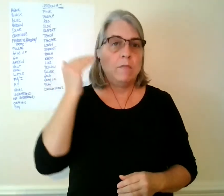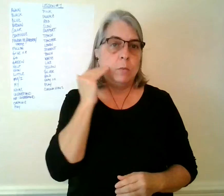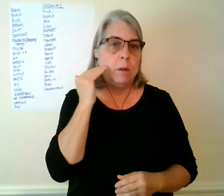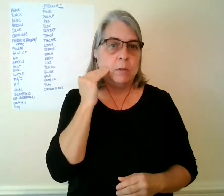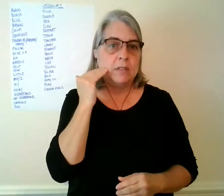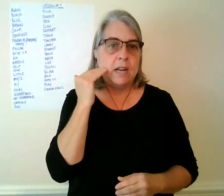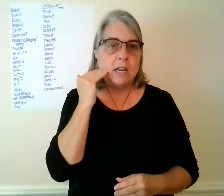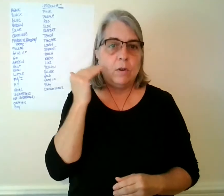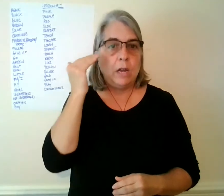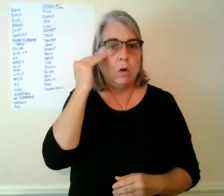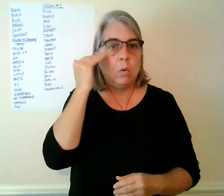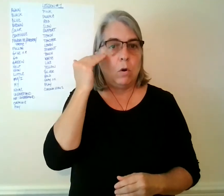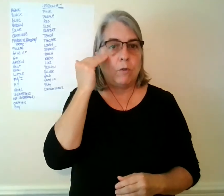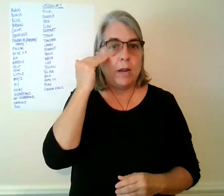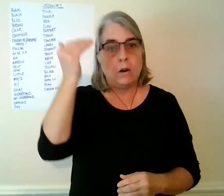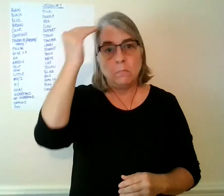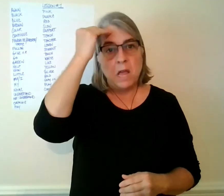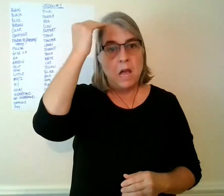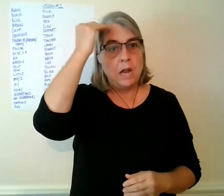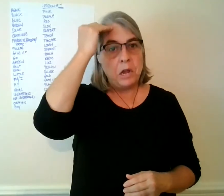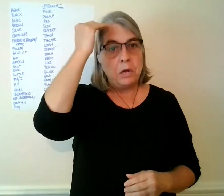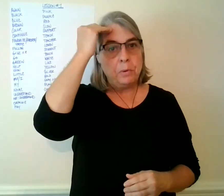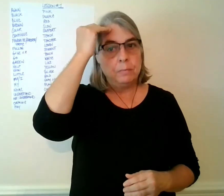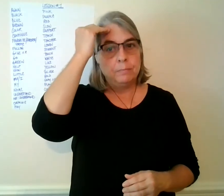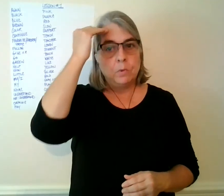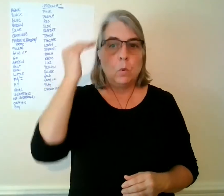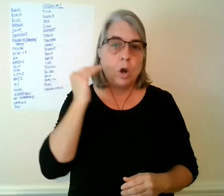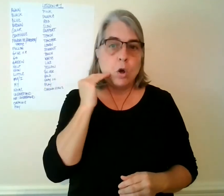often people sign it down here or over here. I know, or know.